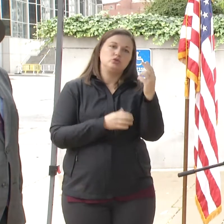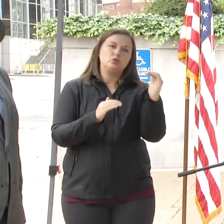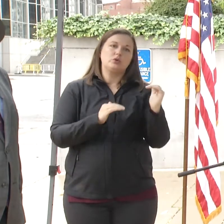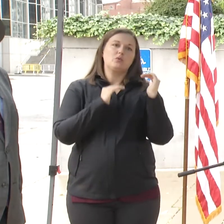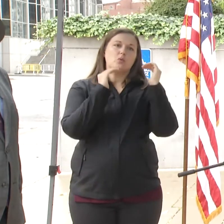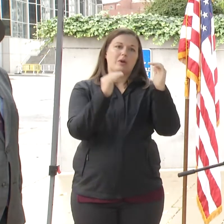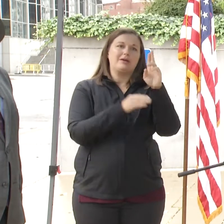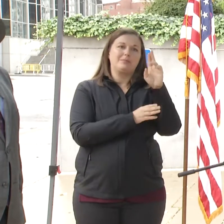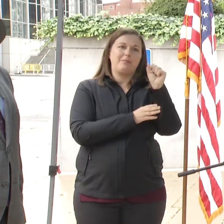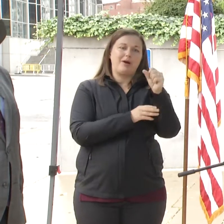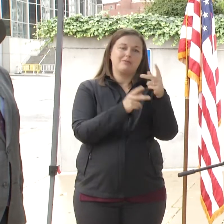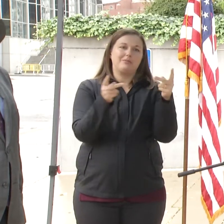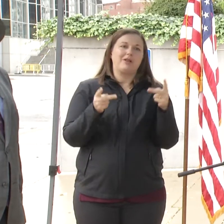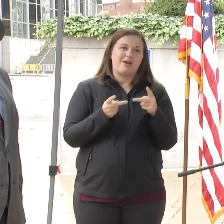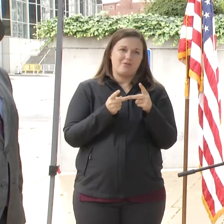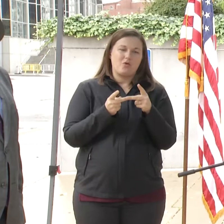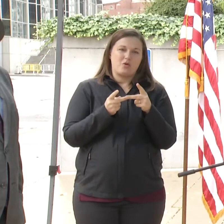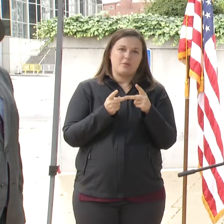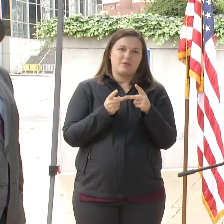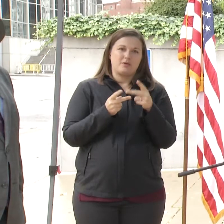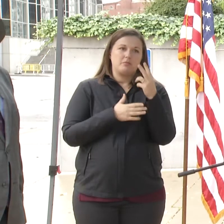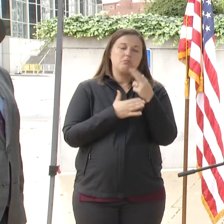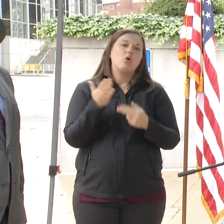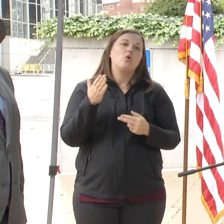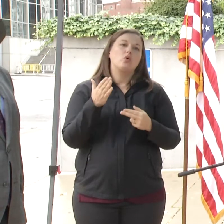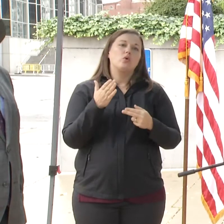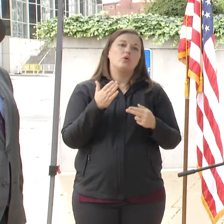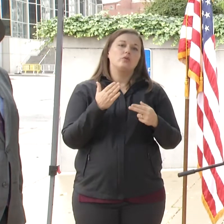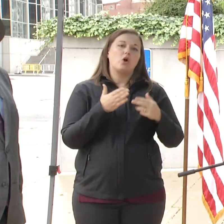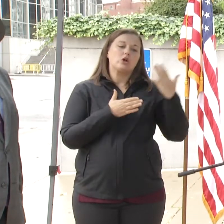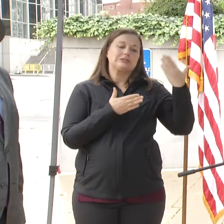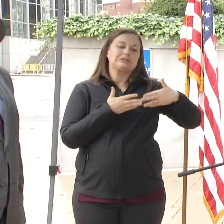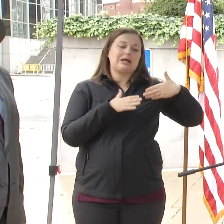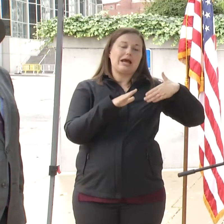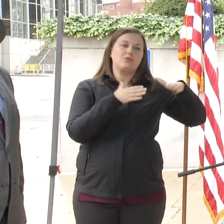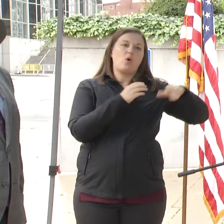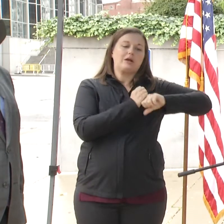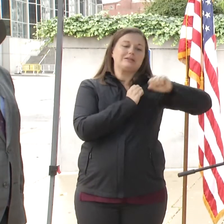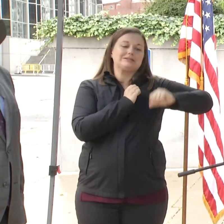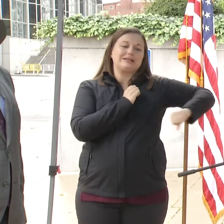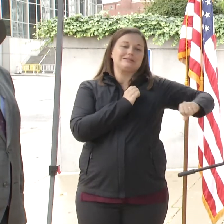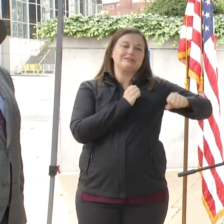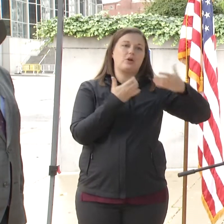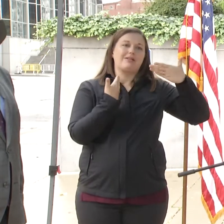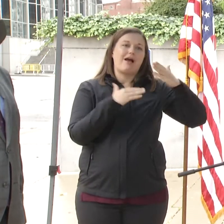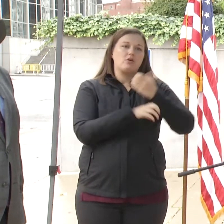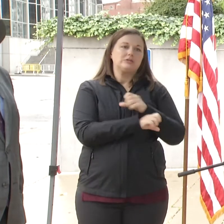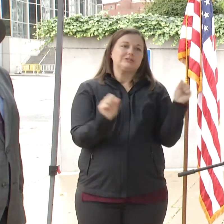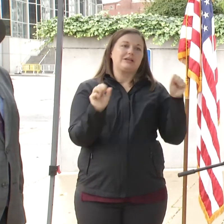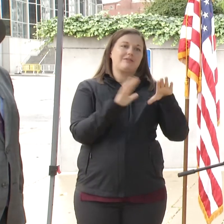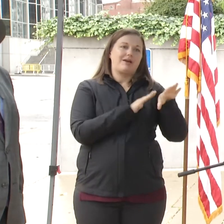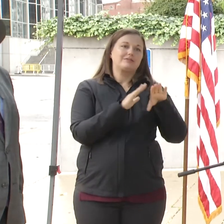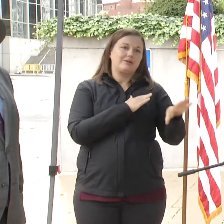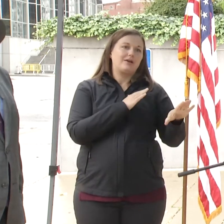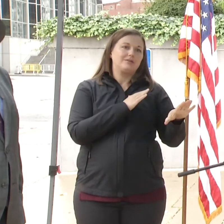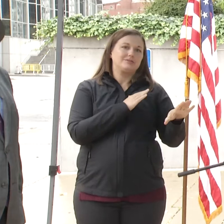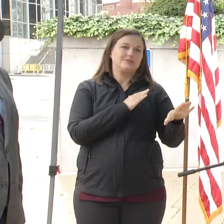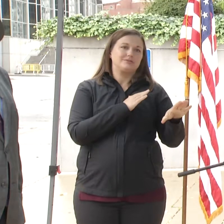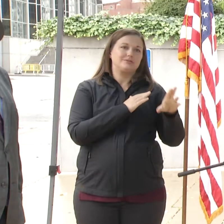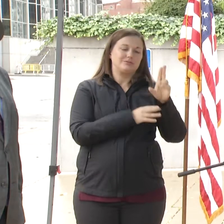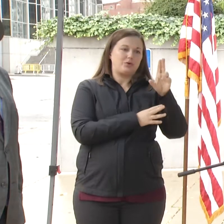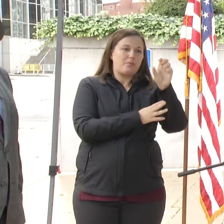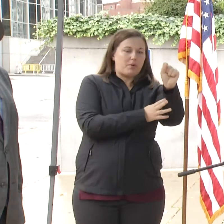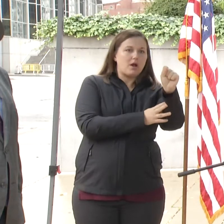platforms, which are sidewalk extensions that allow for the safe access to the buses